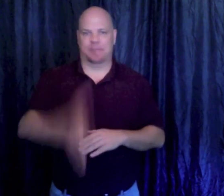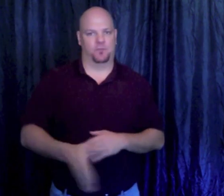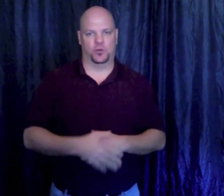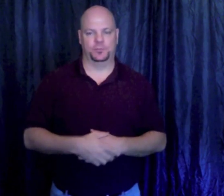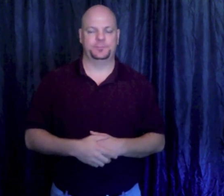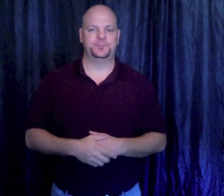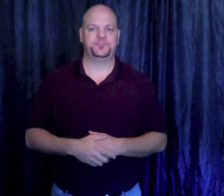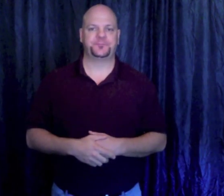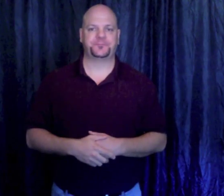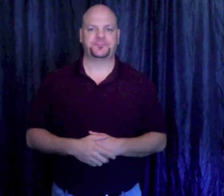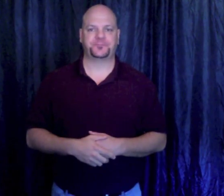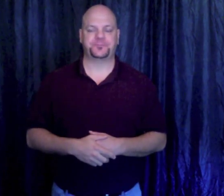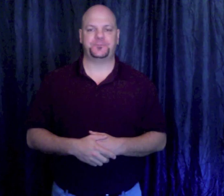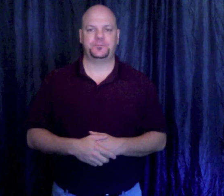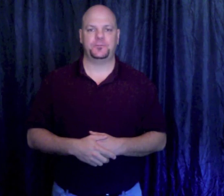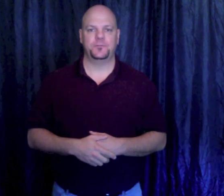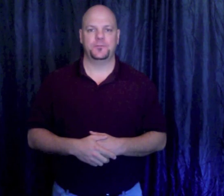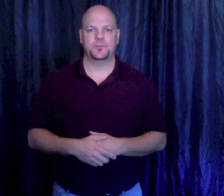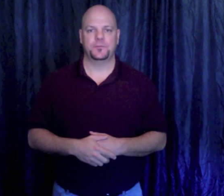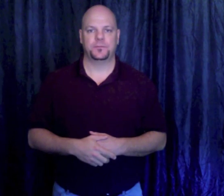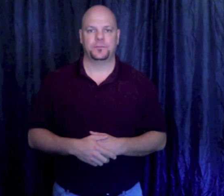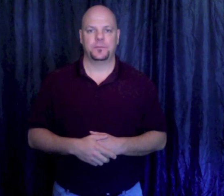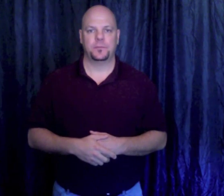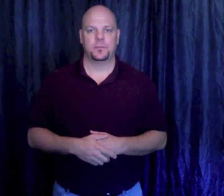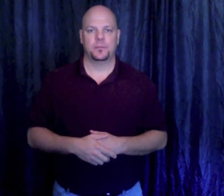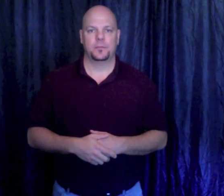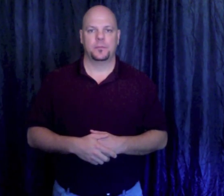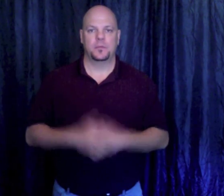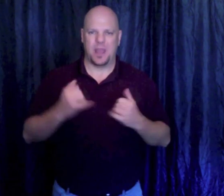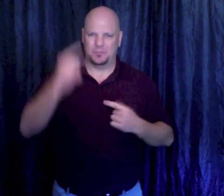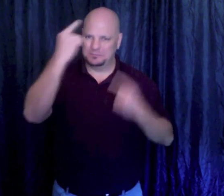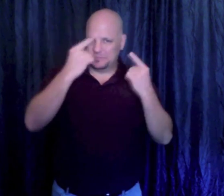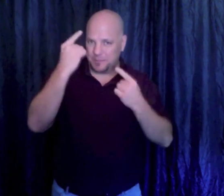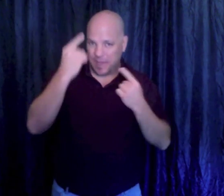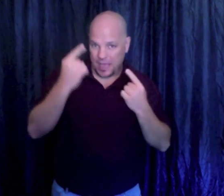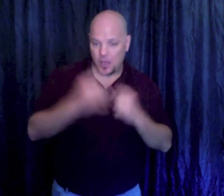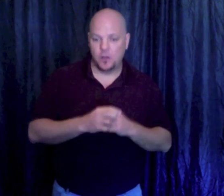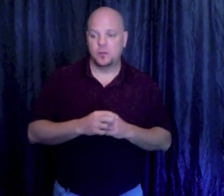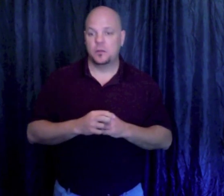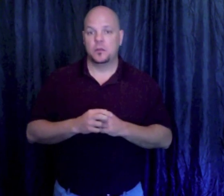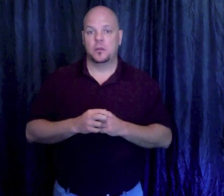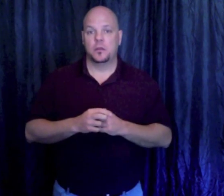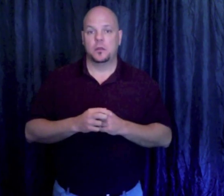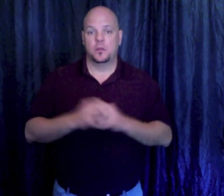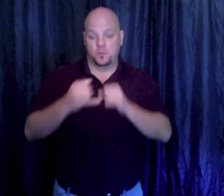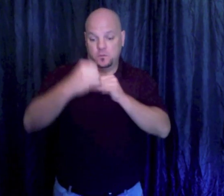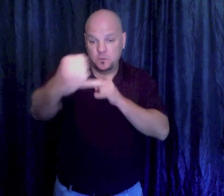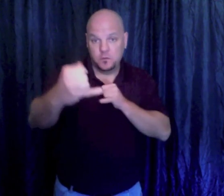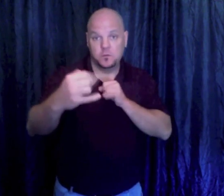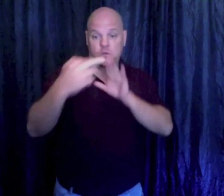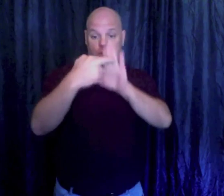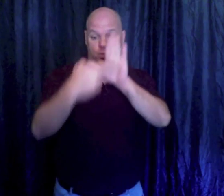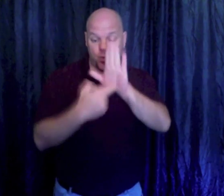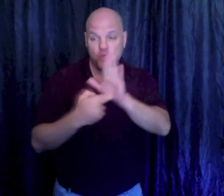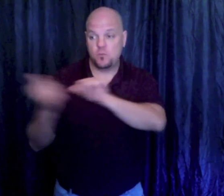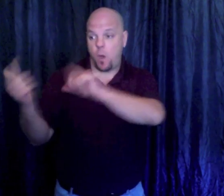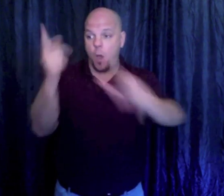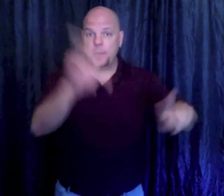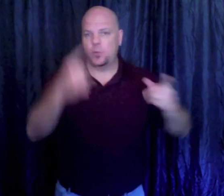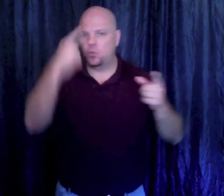And again, think about that. The idea of it is that everyone agrees upon that. So as I'm looking at this picture, this